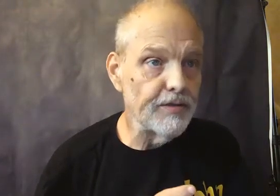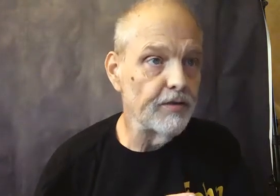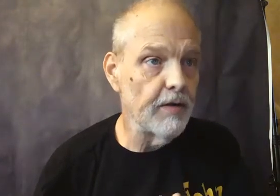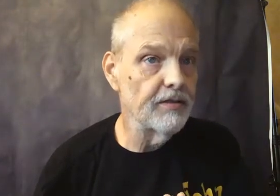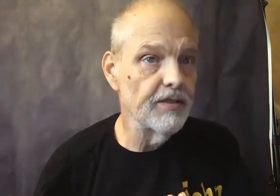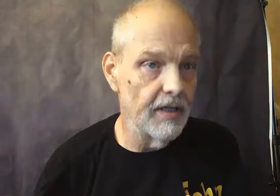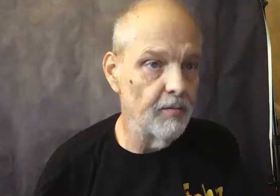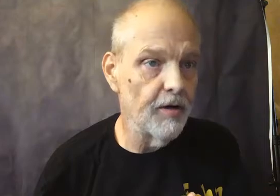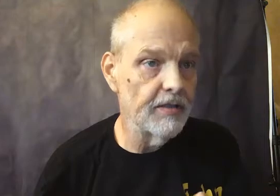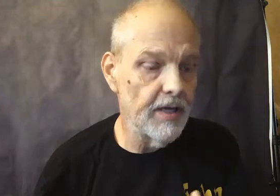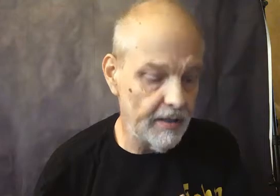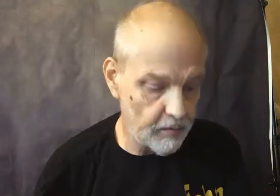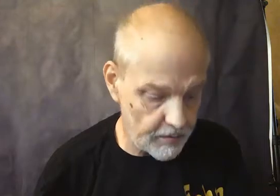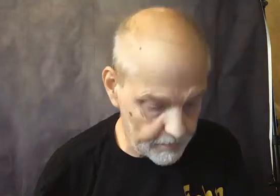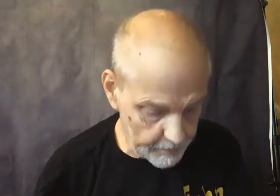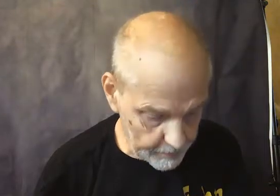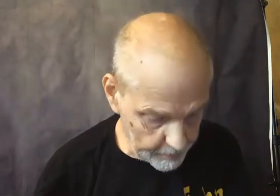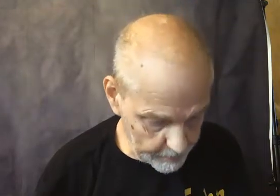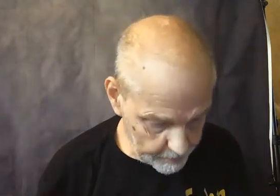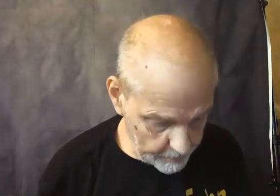facial expressions in American Sign Language.